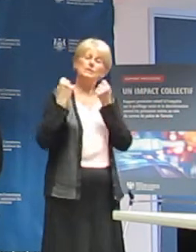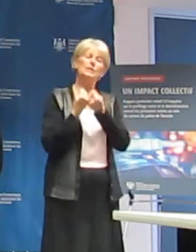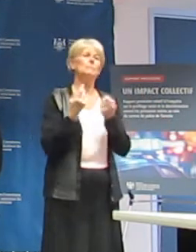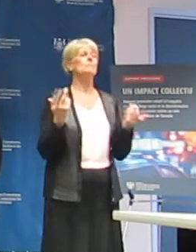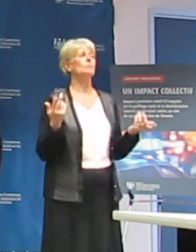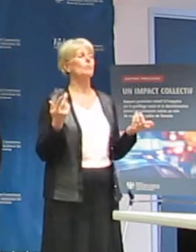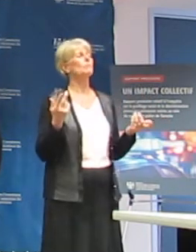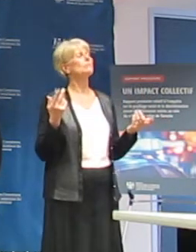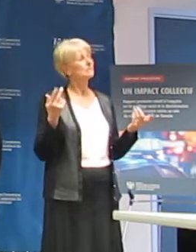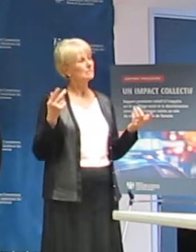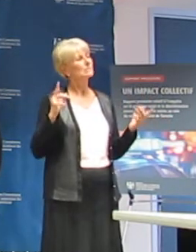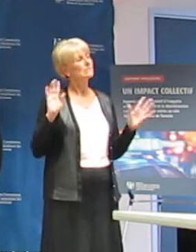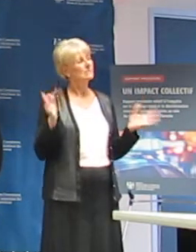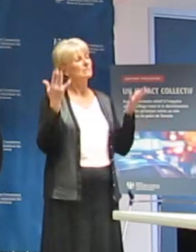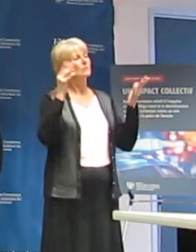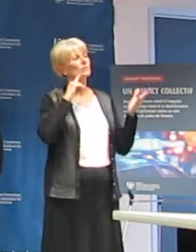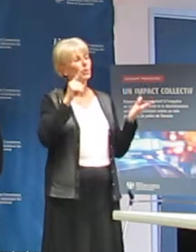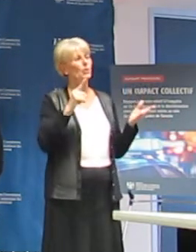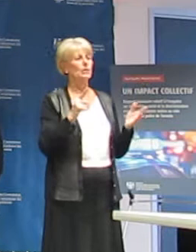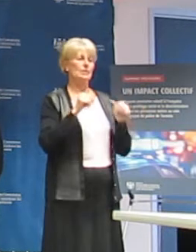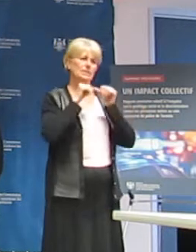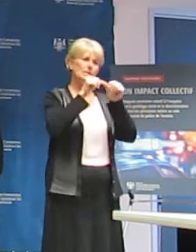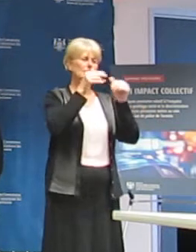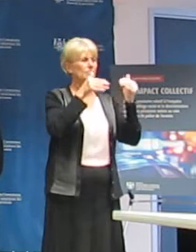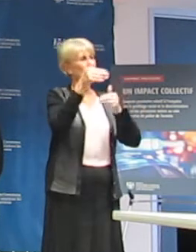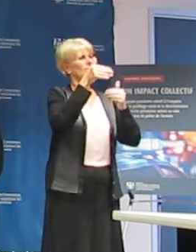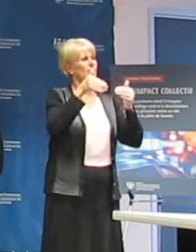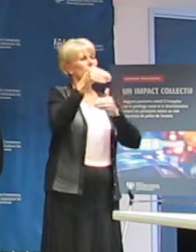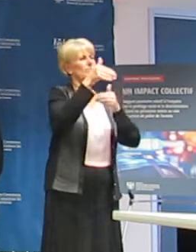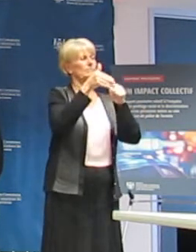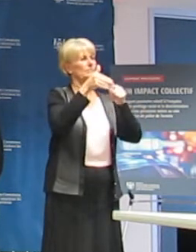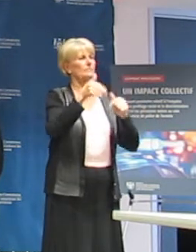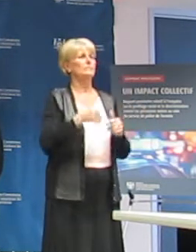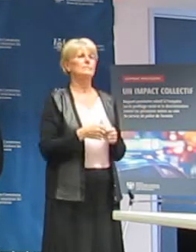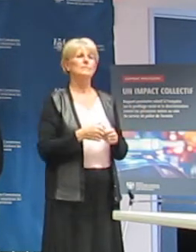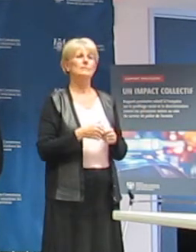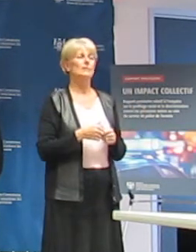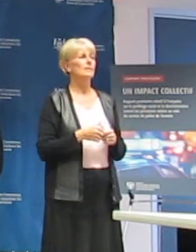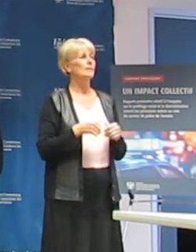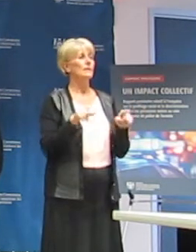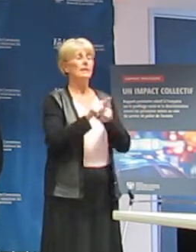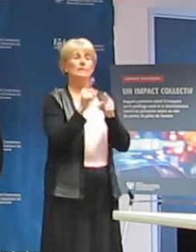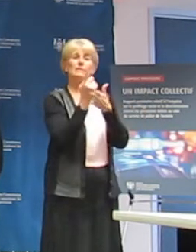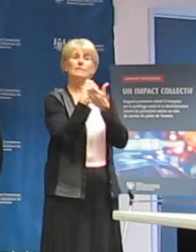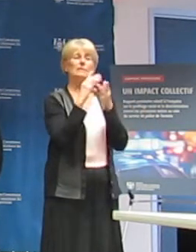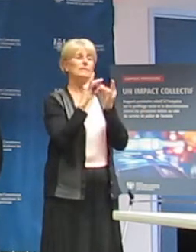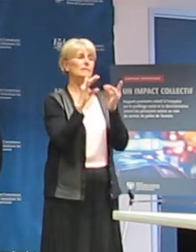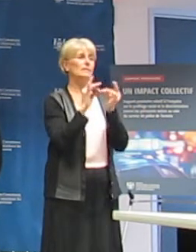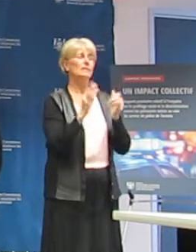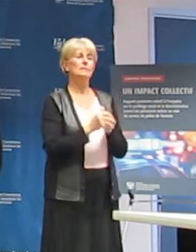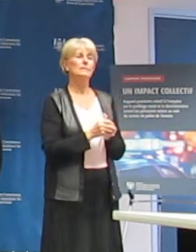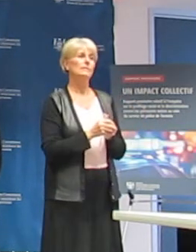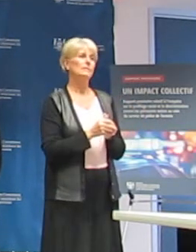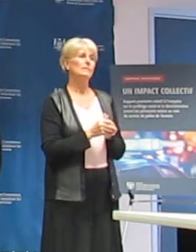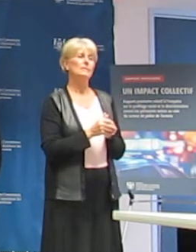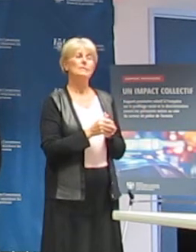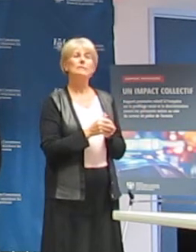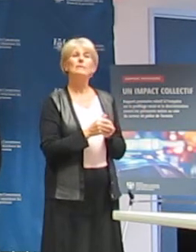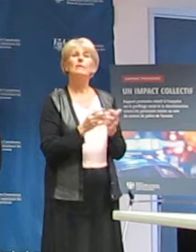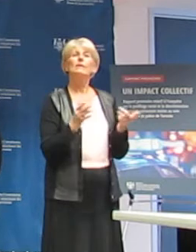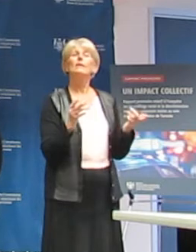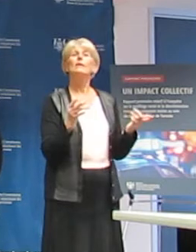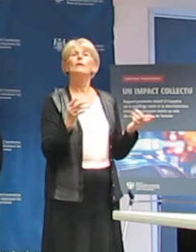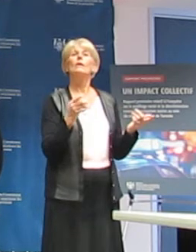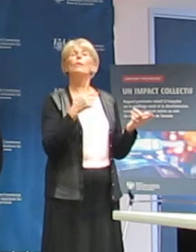making certain that it remains on the front burner, because as I said before in my report, when